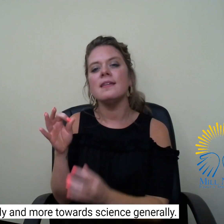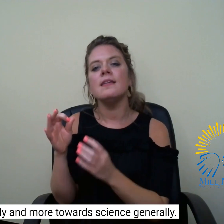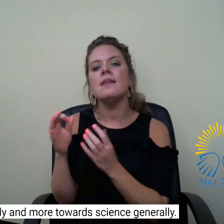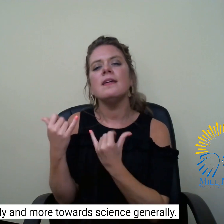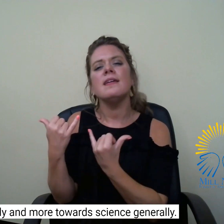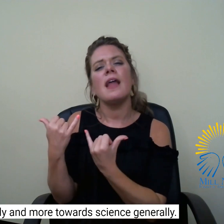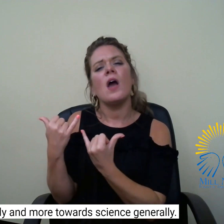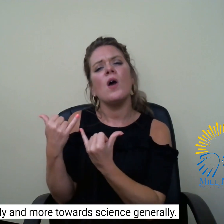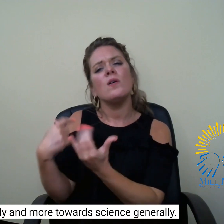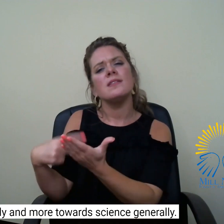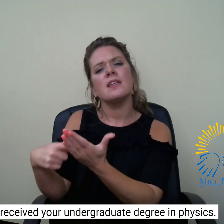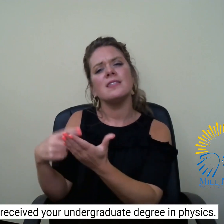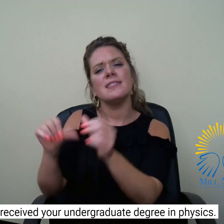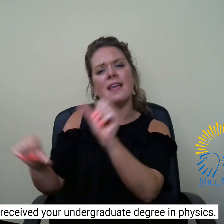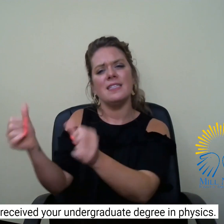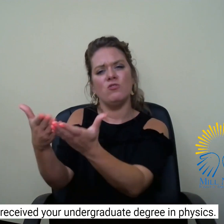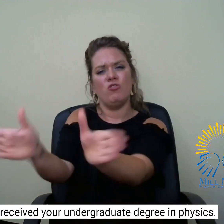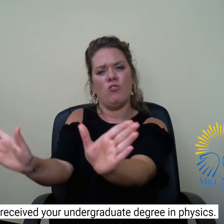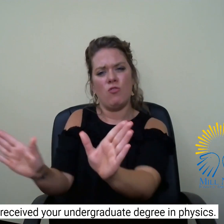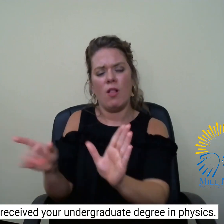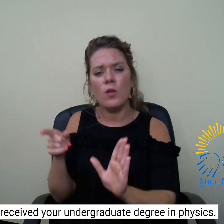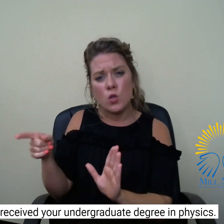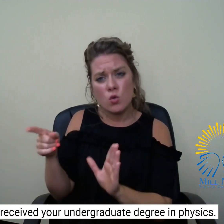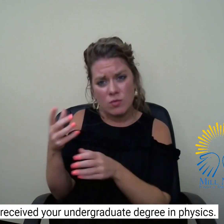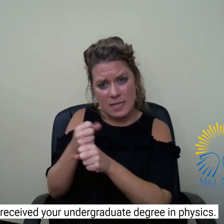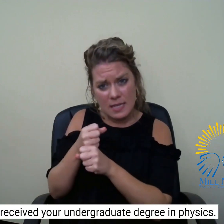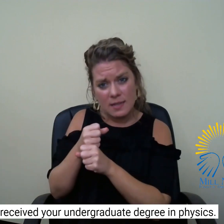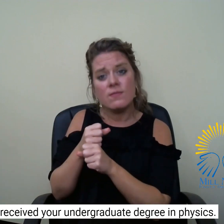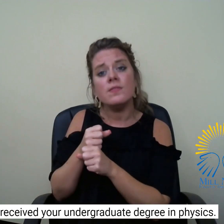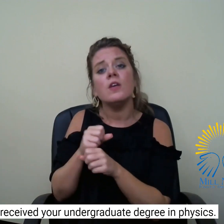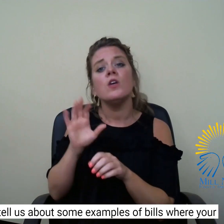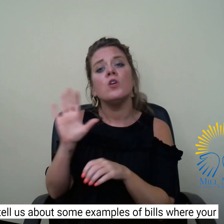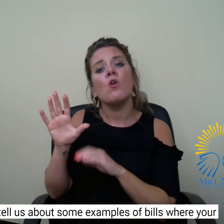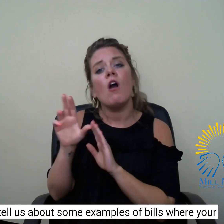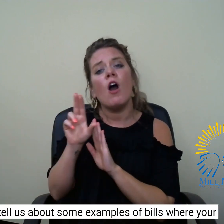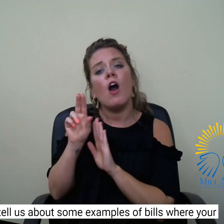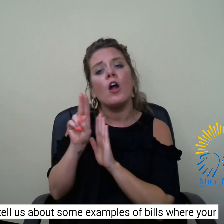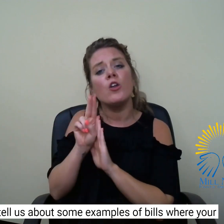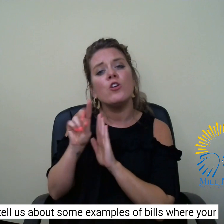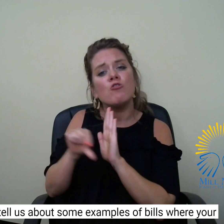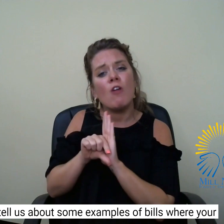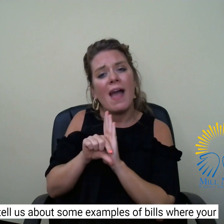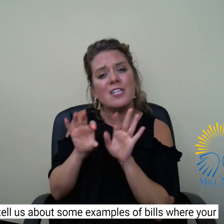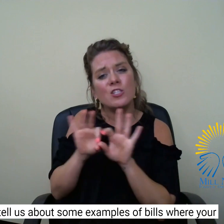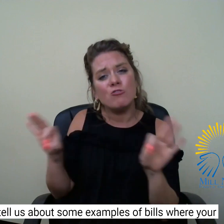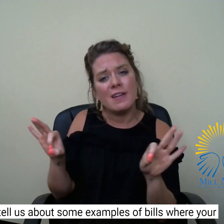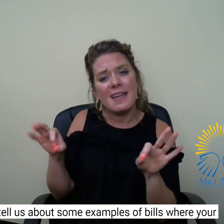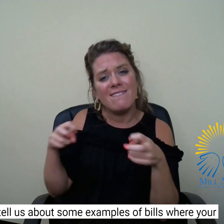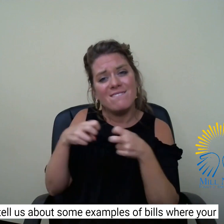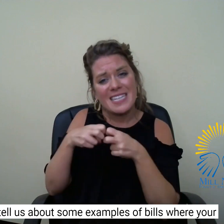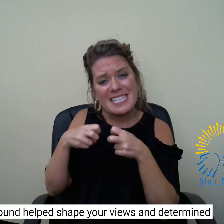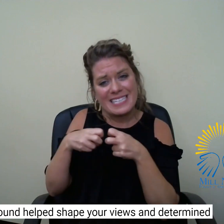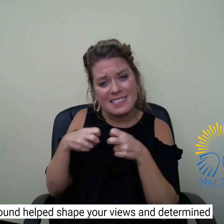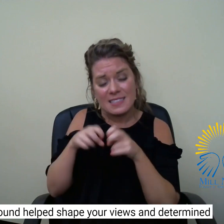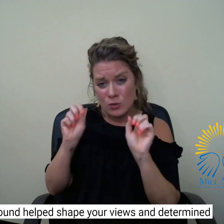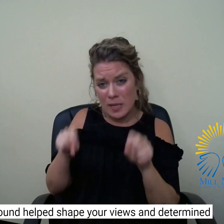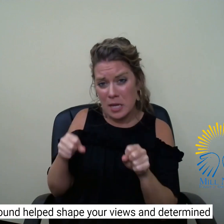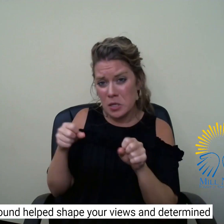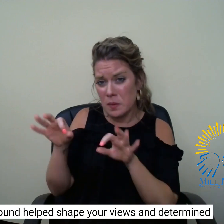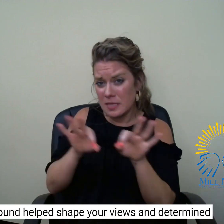science generally, we know that you received your undergraduate degree in physics. And so could you tell us about some examples of bills where your scientific background